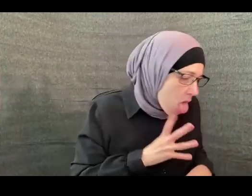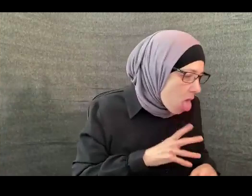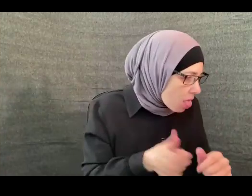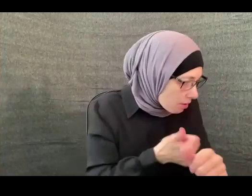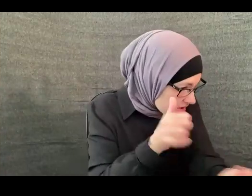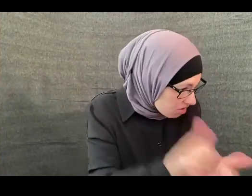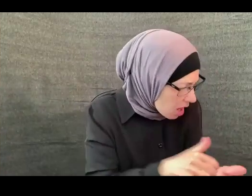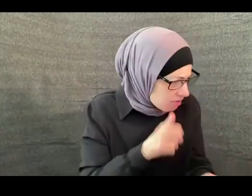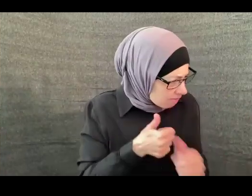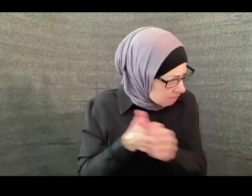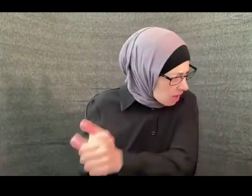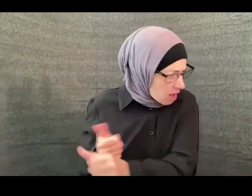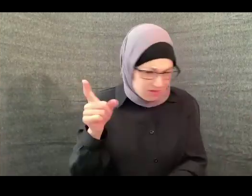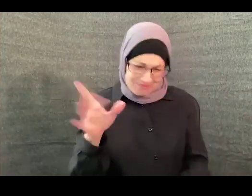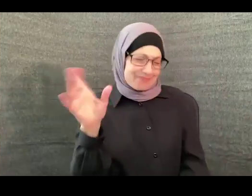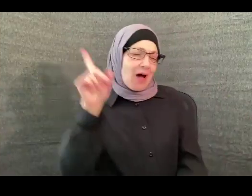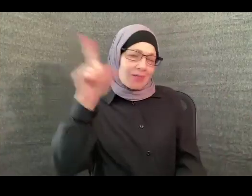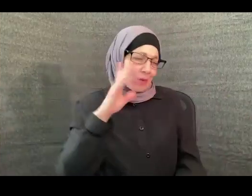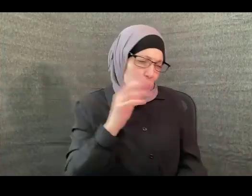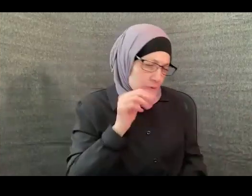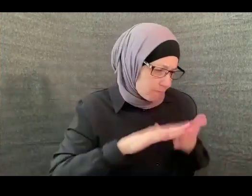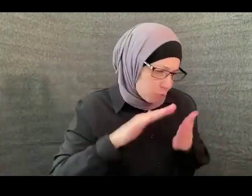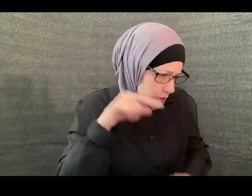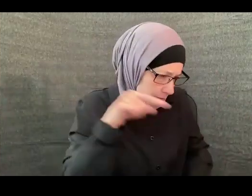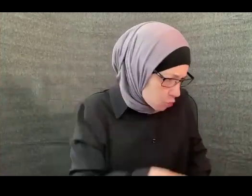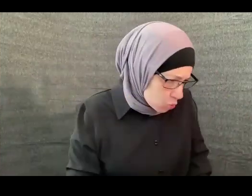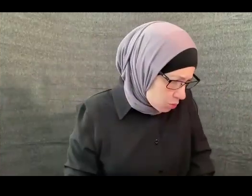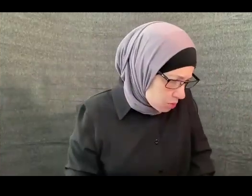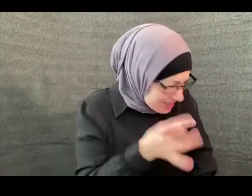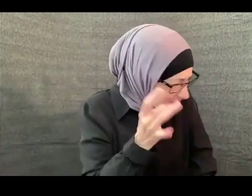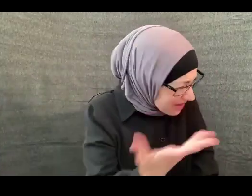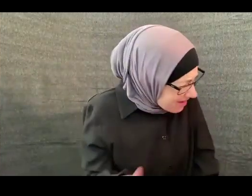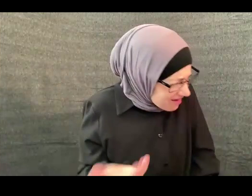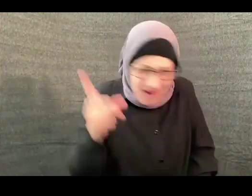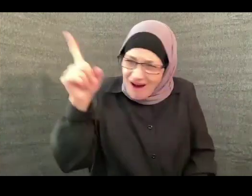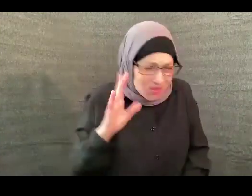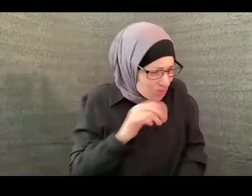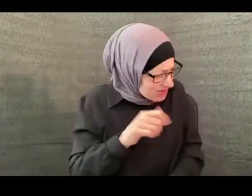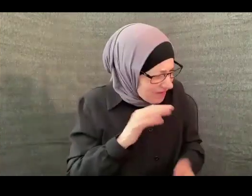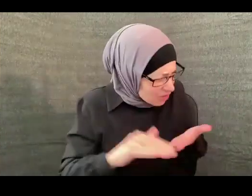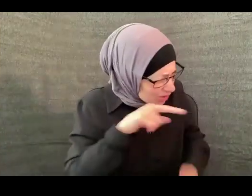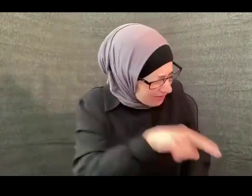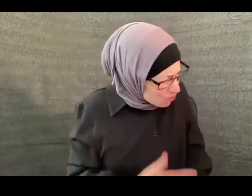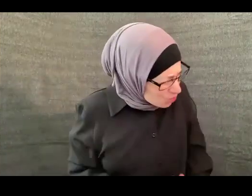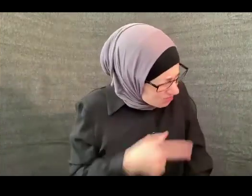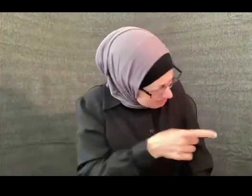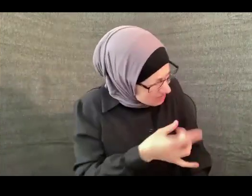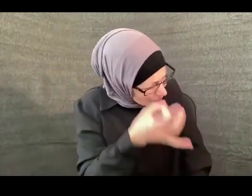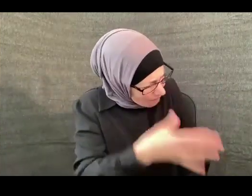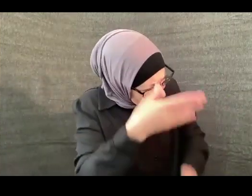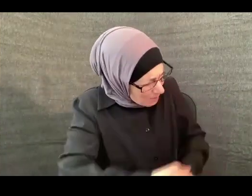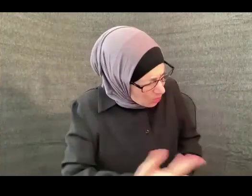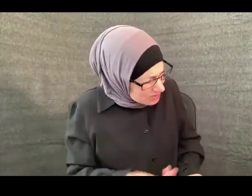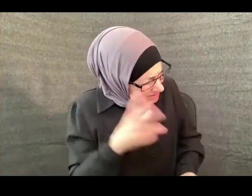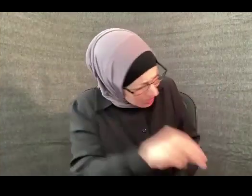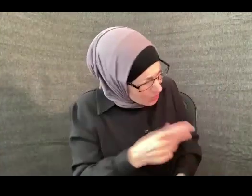Do you think that this is not something awful? You think Allah will forgive you? No.